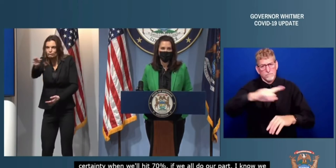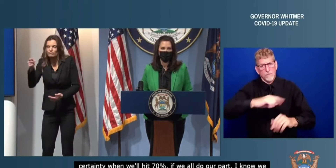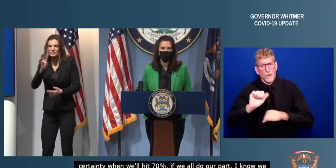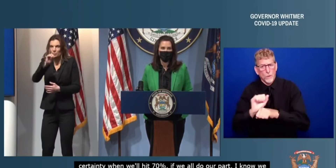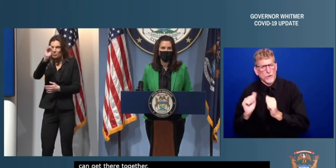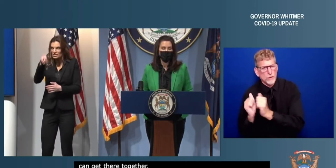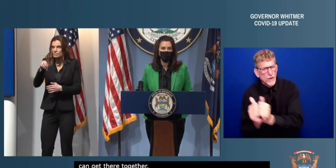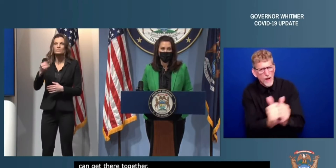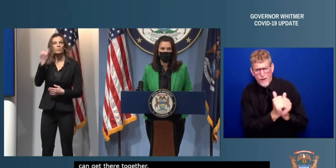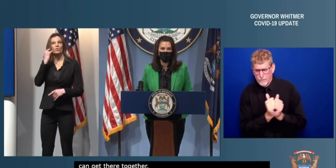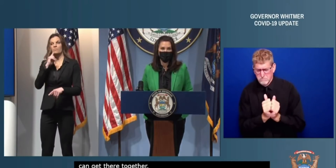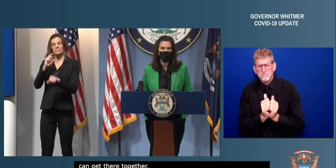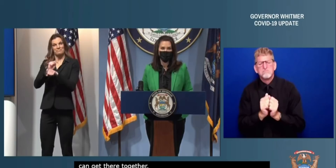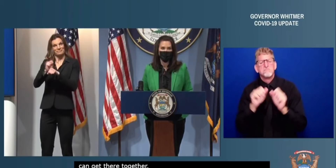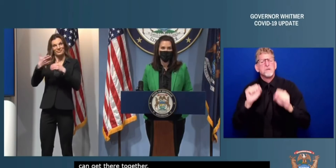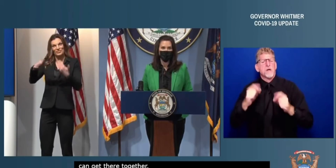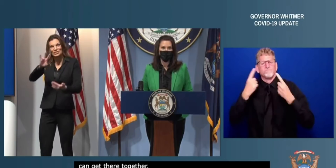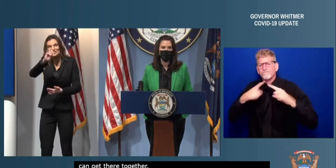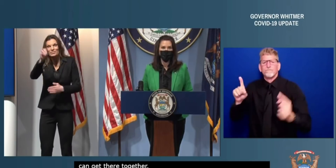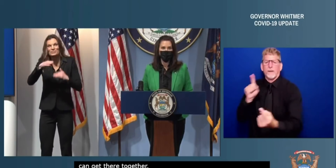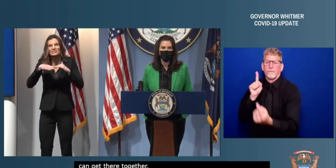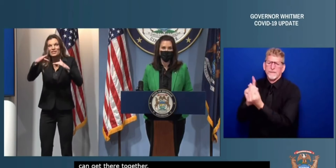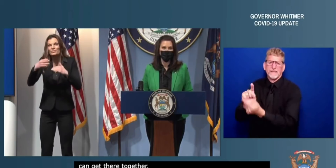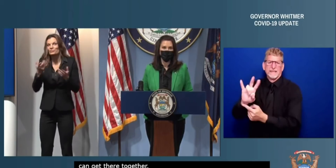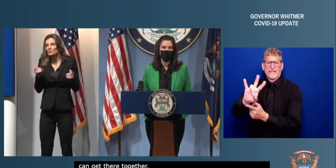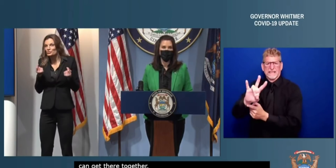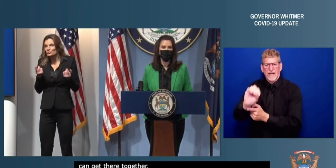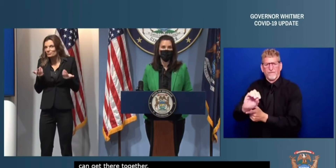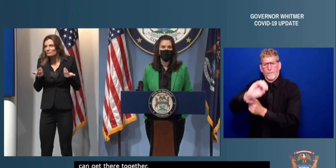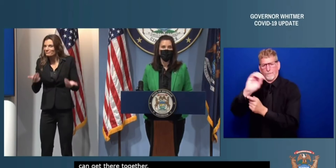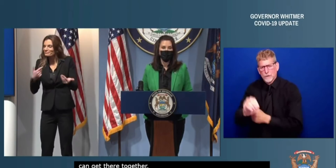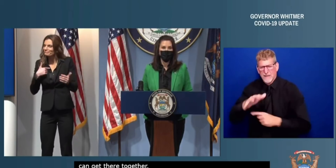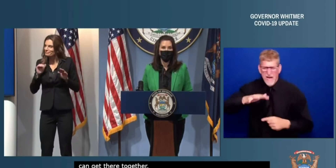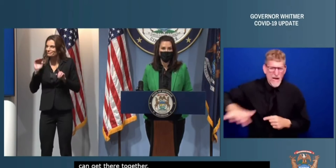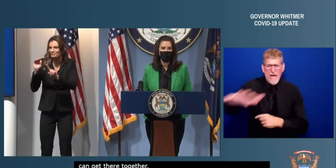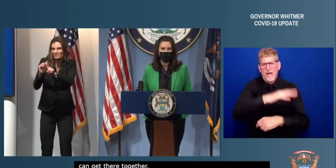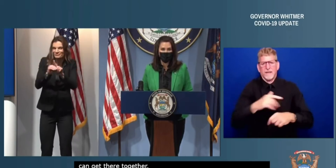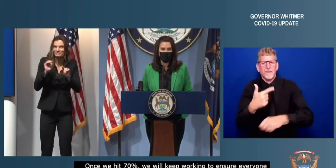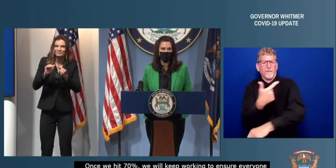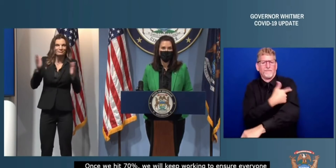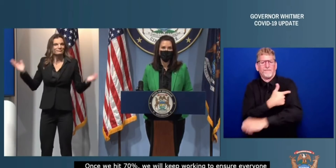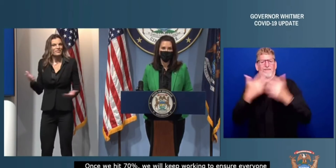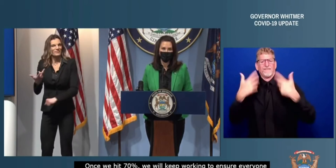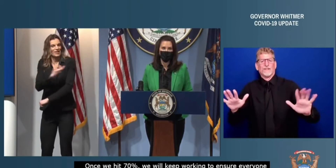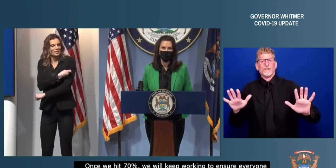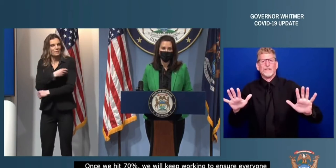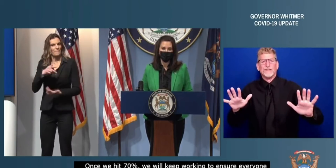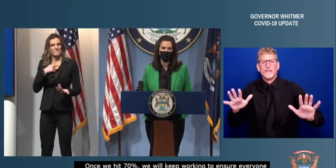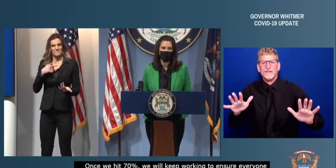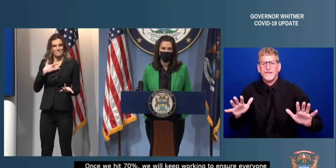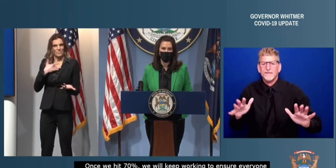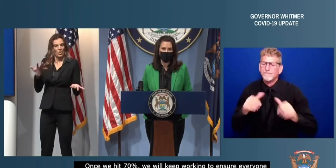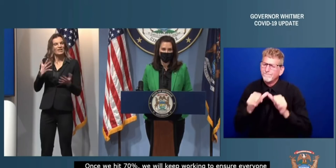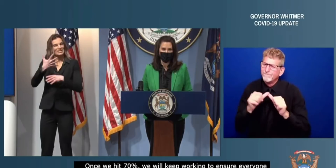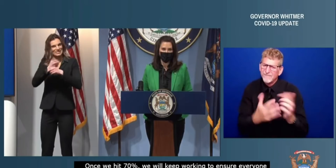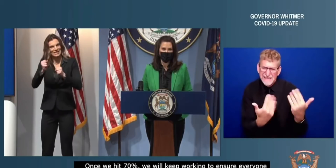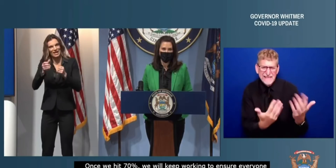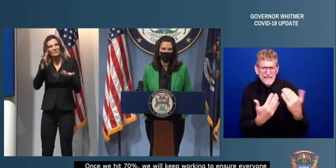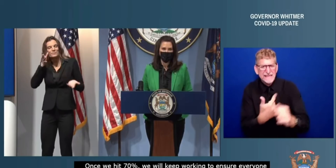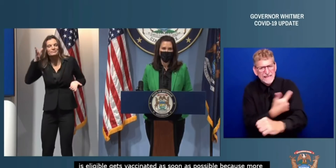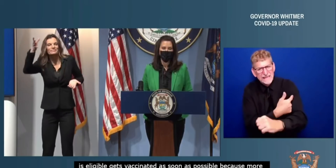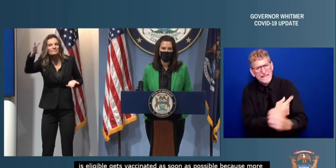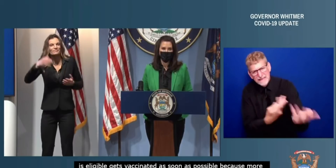to ensure everyone who's eligible gets vaccinated as soon as possible, because more people we vaccinate, the safer we will be for the long